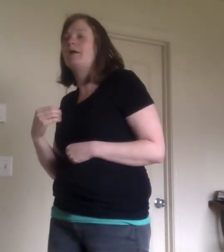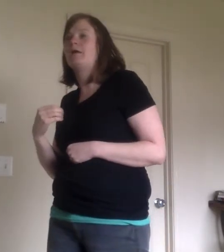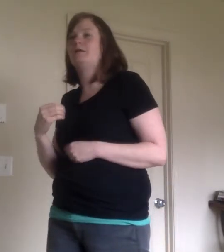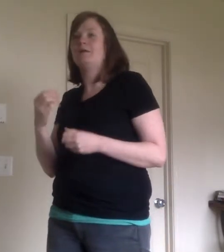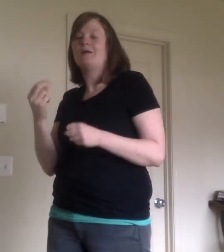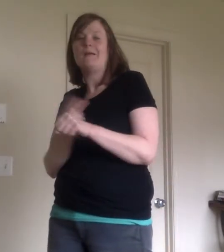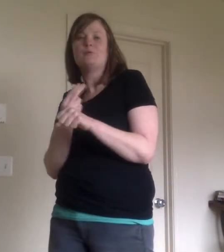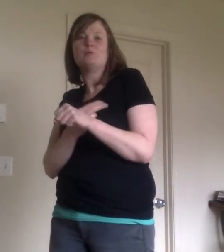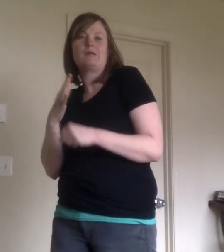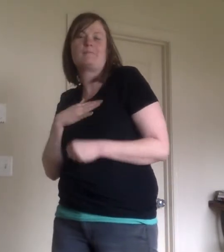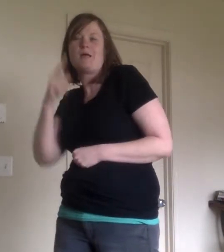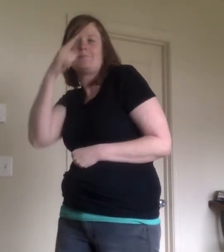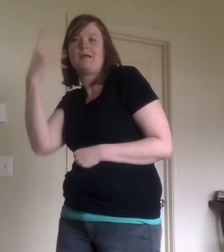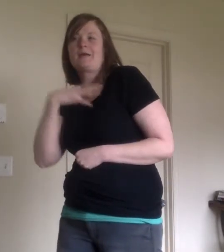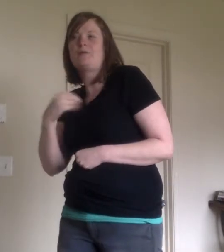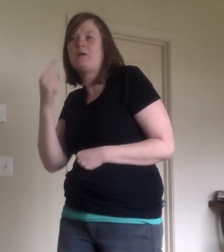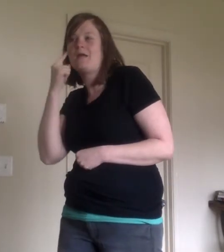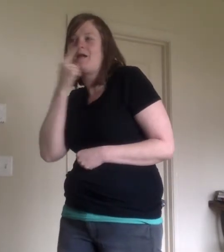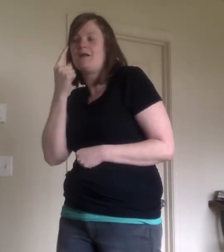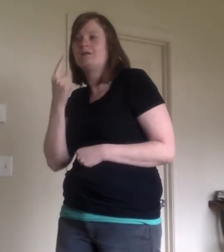I'm looking for different things when I'm shooting.